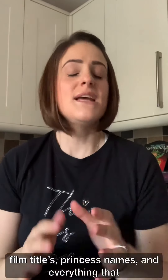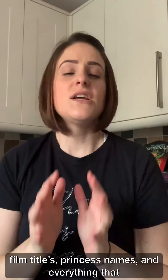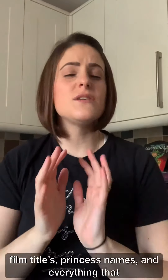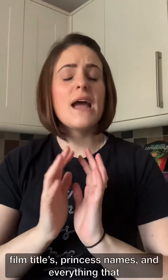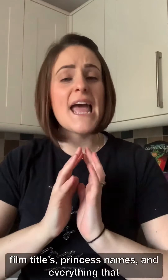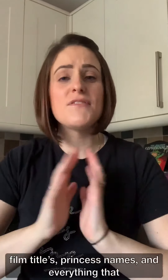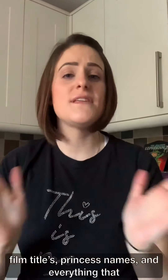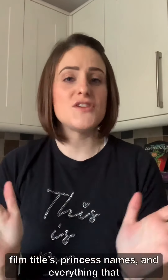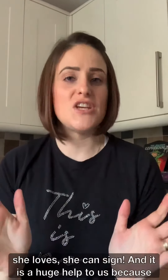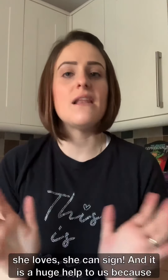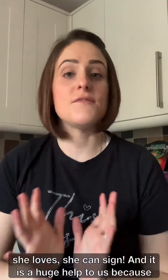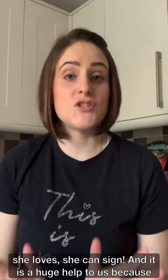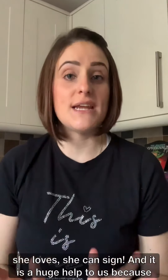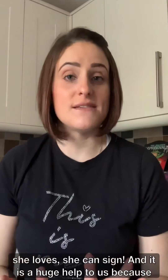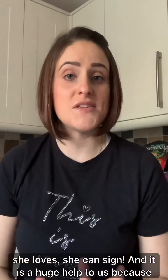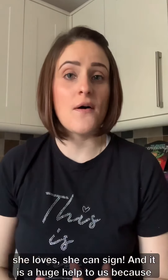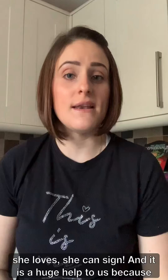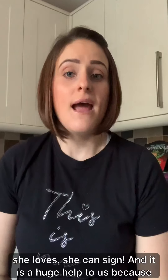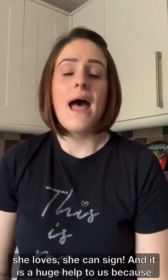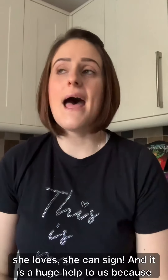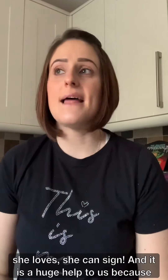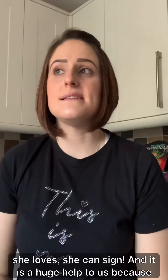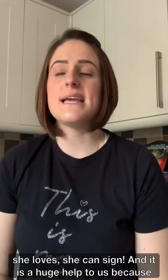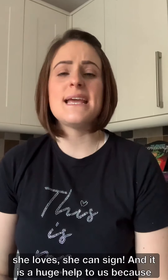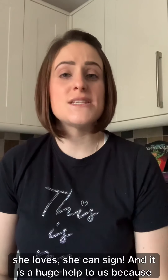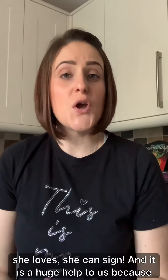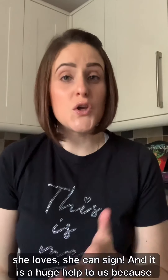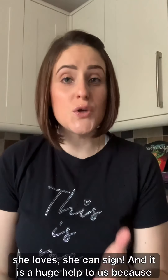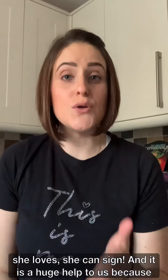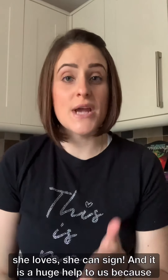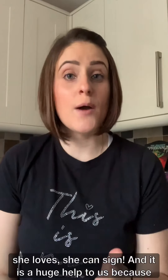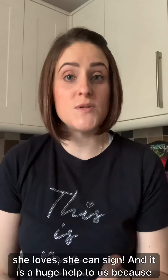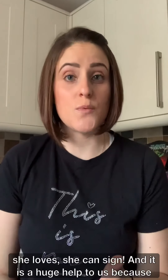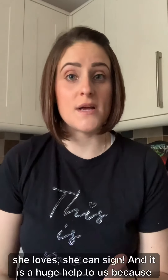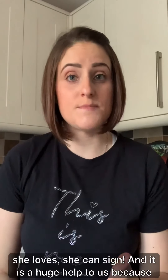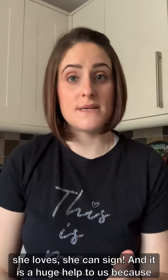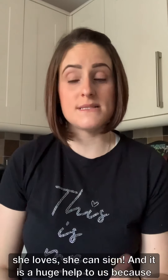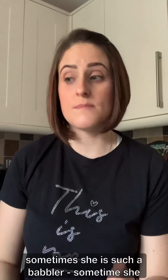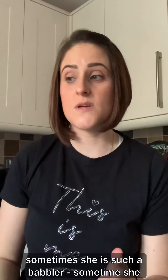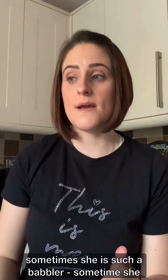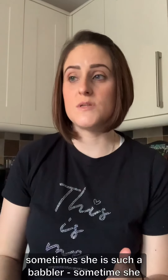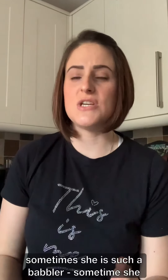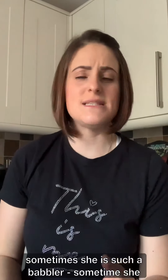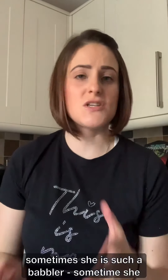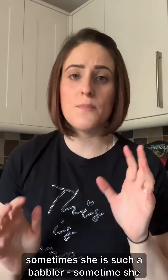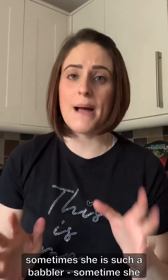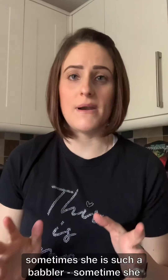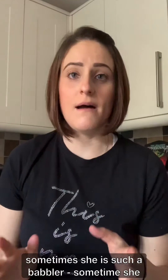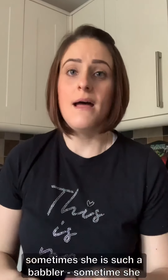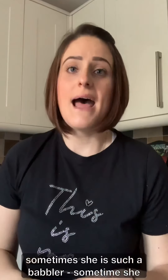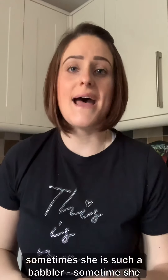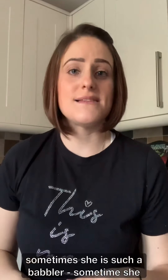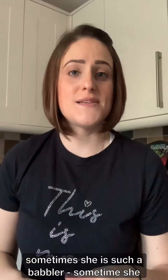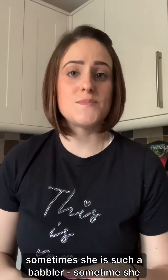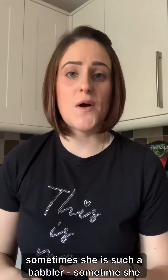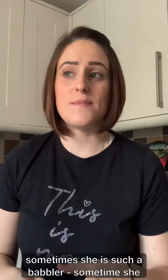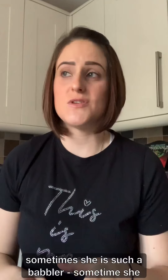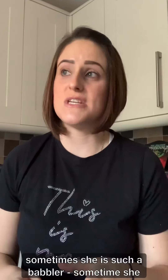everything that she loves she can sign and it is a huge help to us because sometimes she's such a babbler and sometimes she's